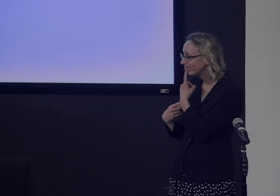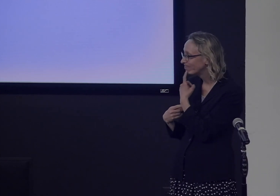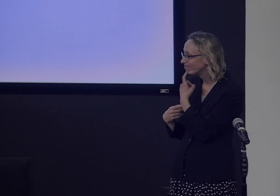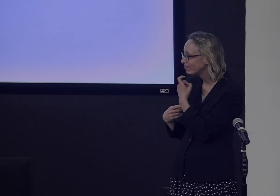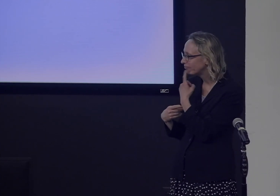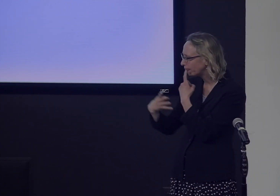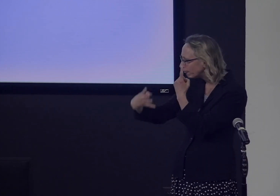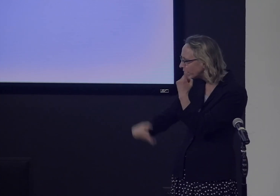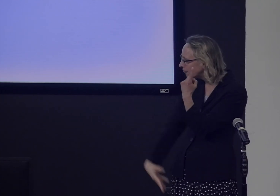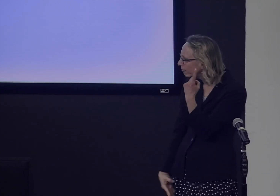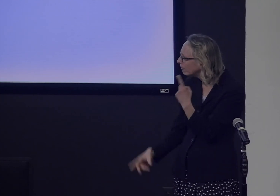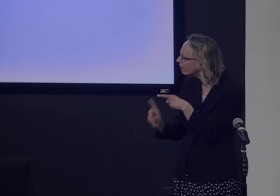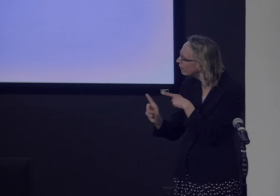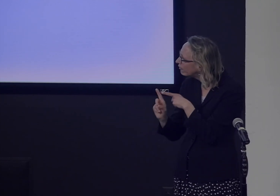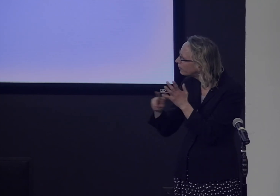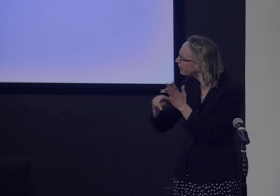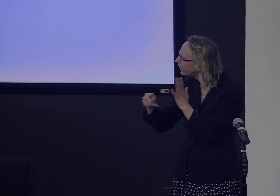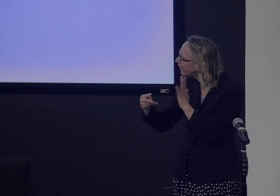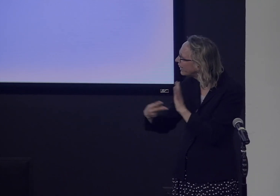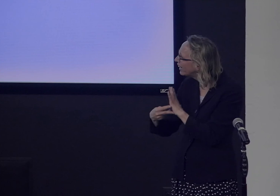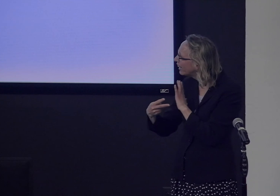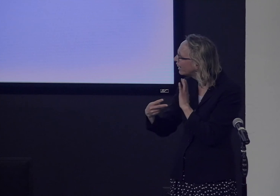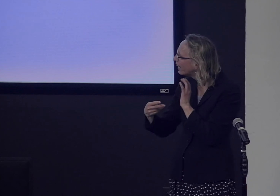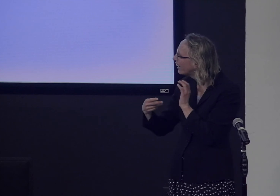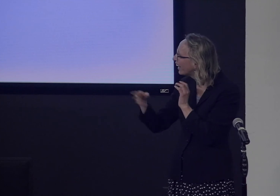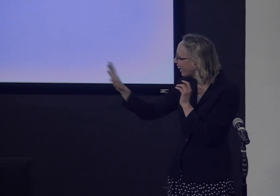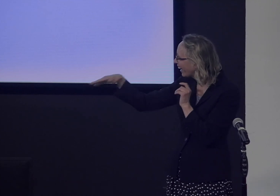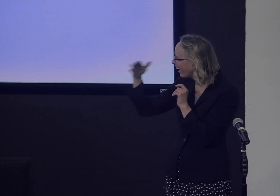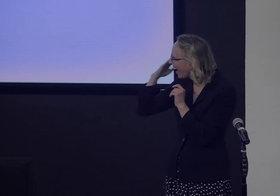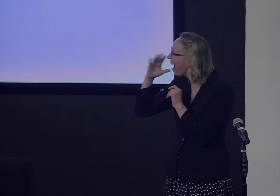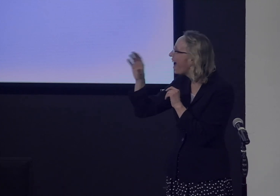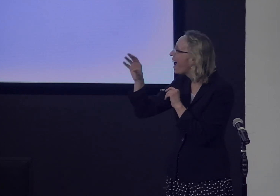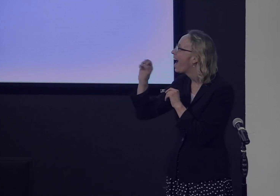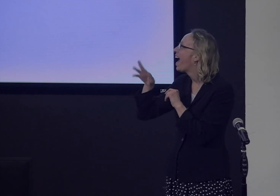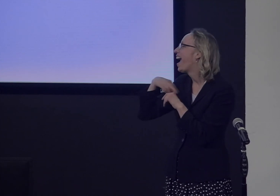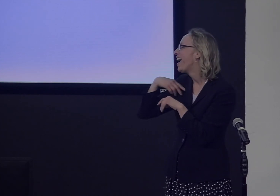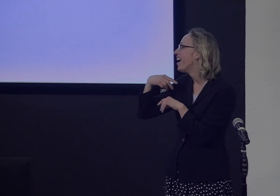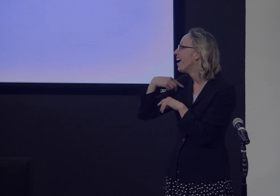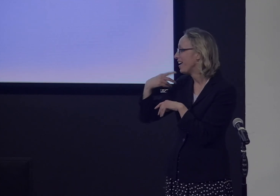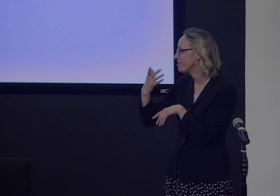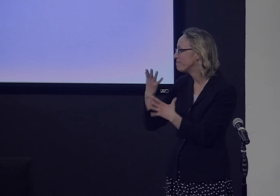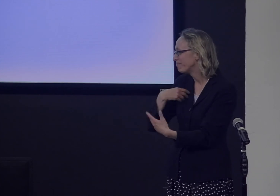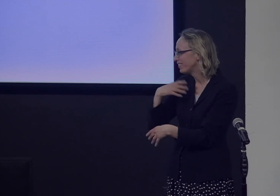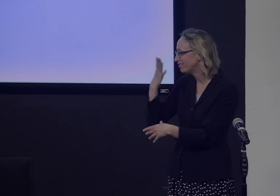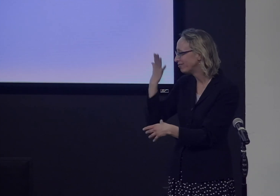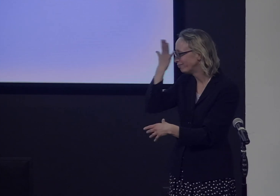like as you had talked about with polysemous words and those different meanings.